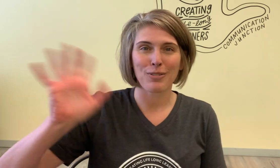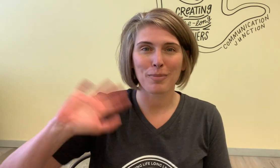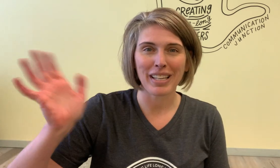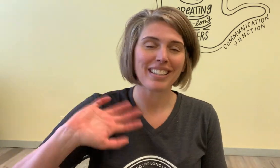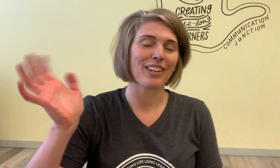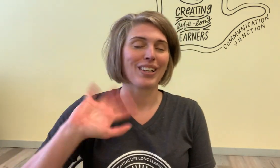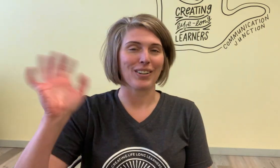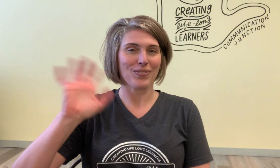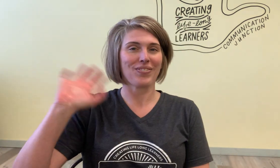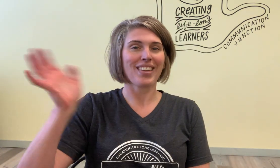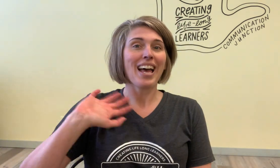for me? Here we go.